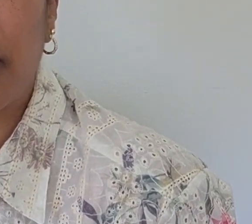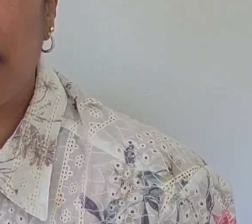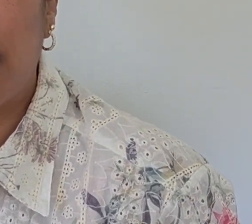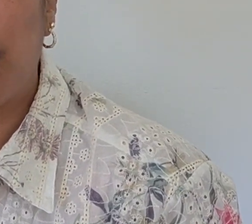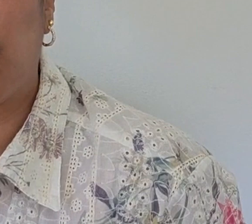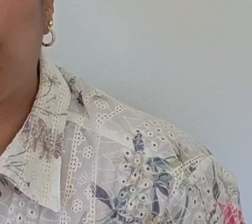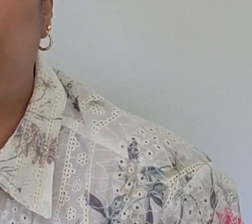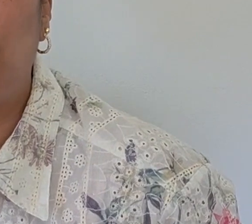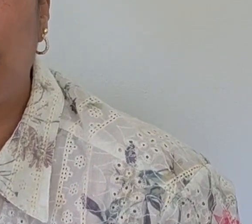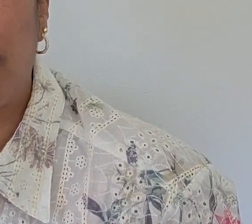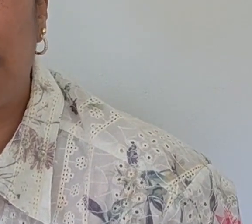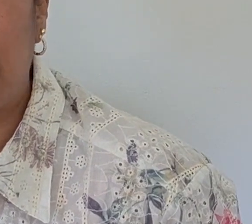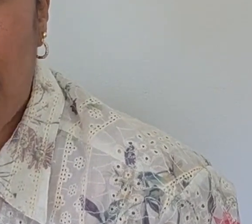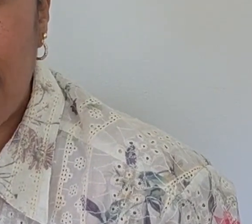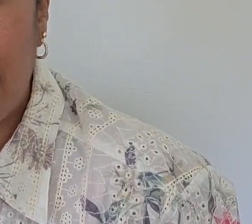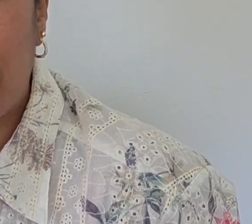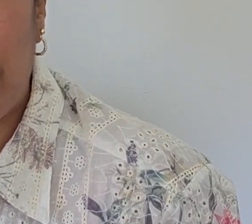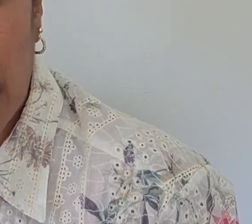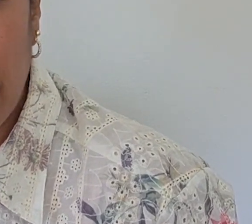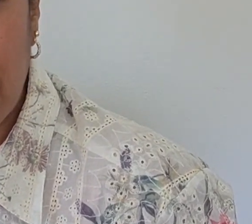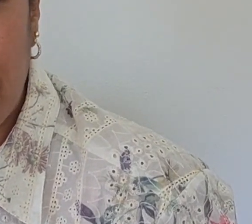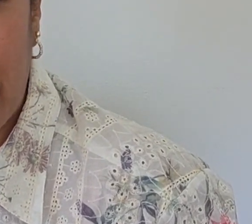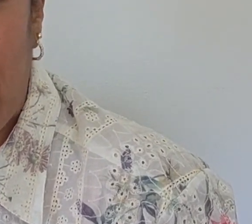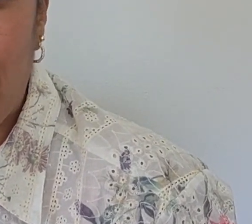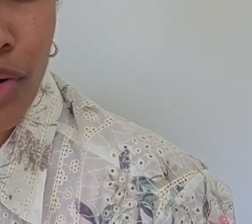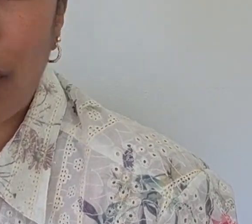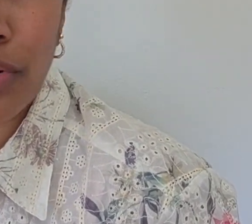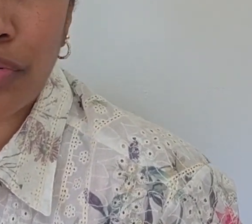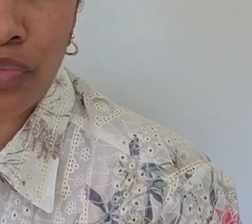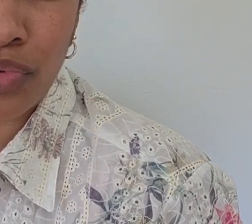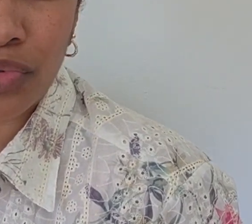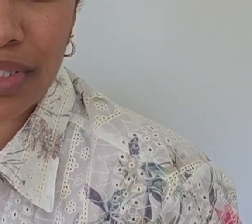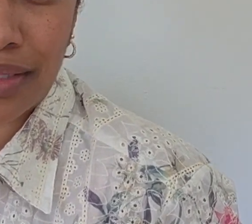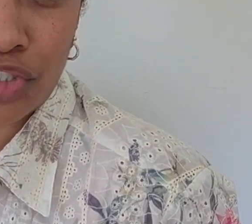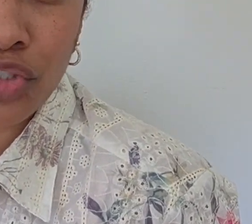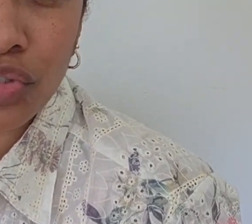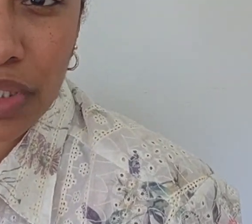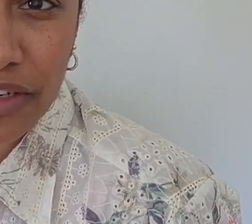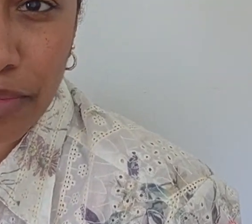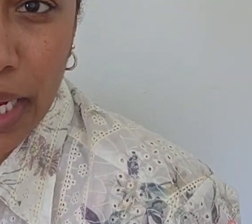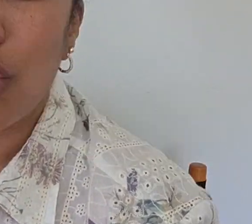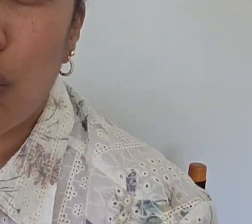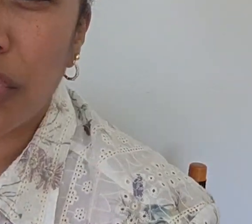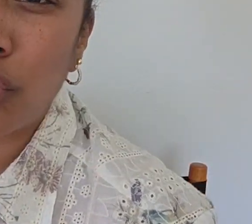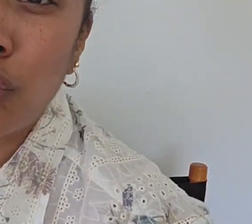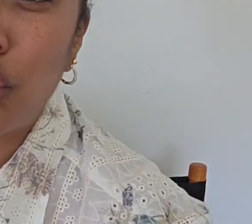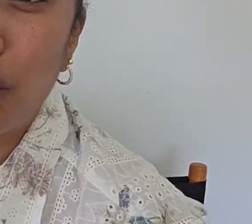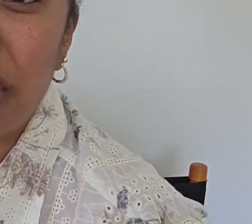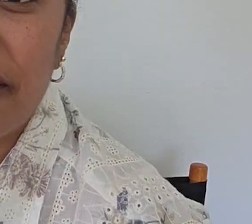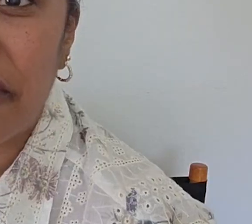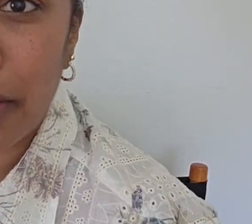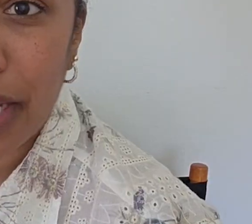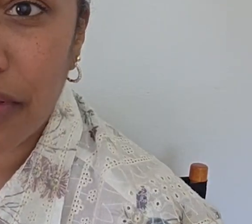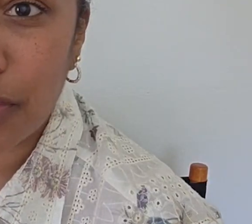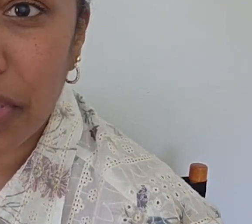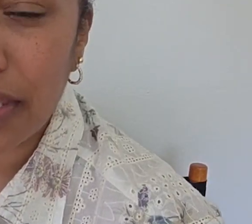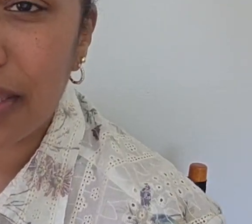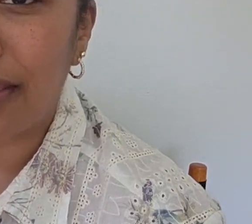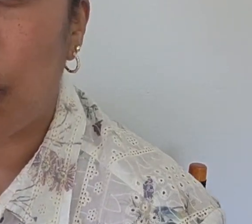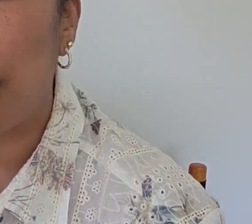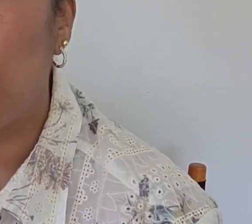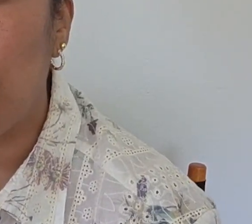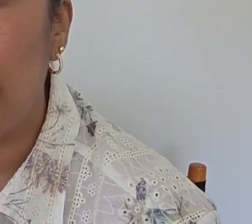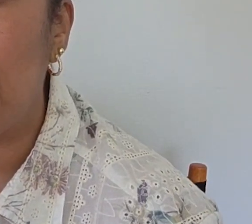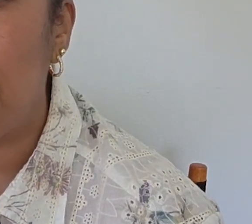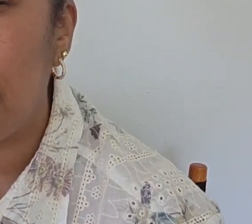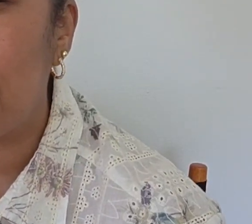people. The rules of society that the parents live by are no longer the rules that the children live by. What's so juicy and fun about this piece is